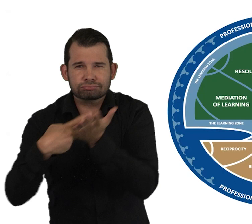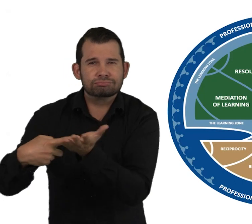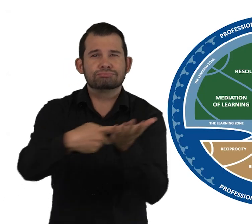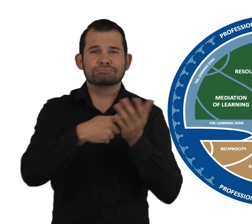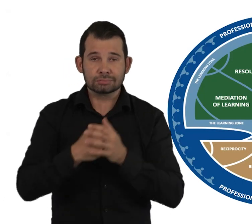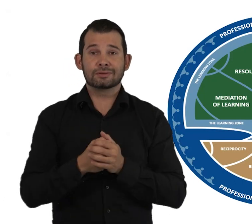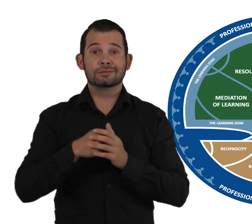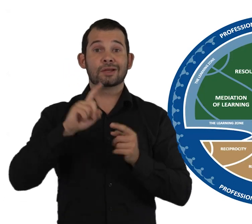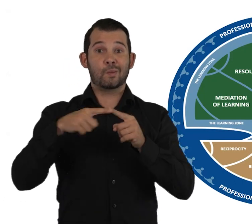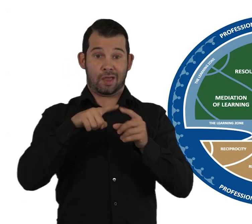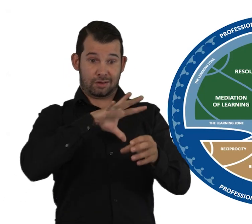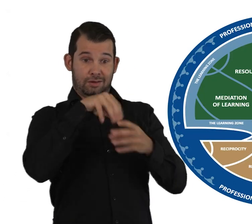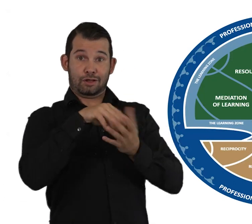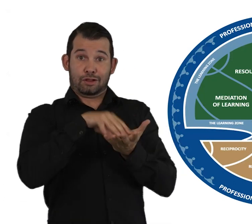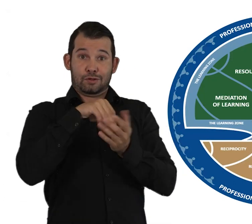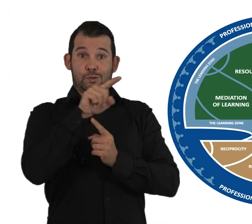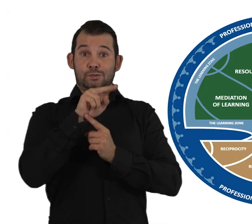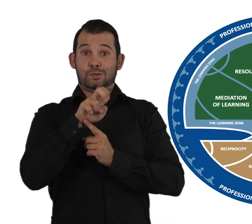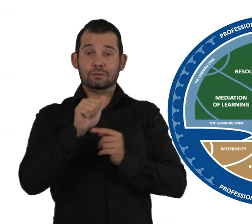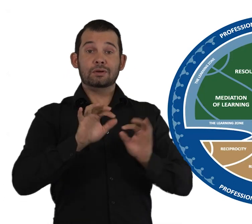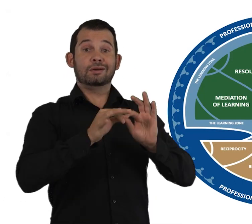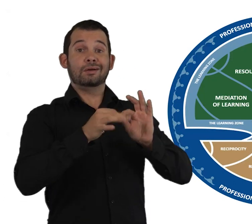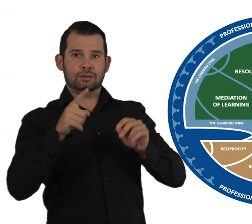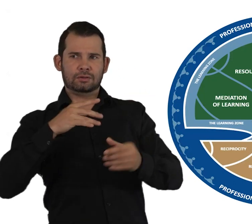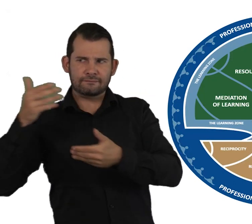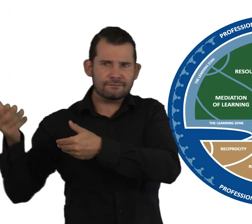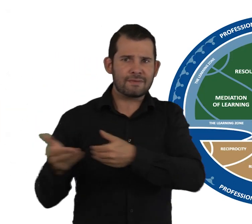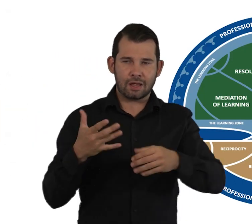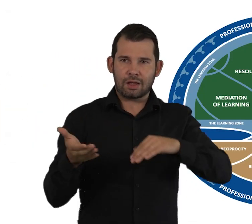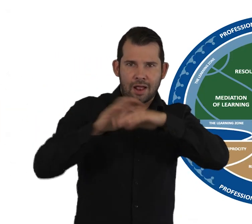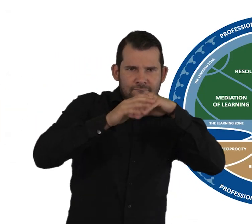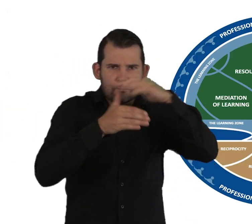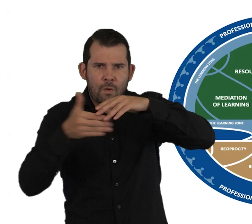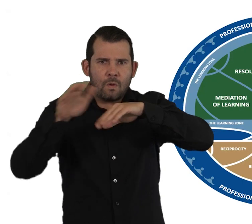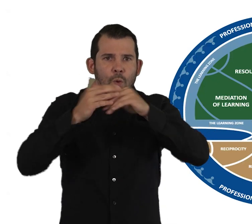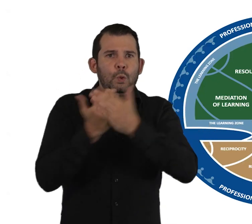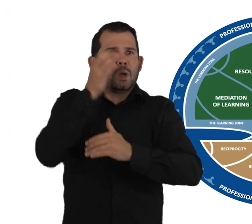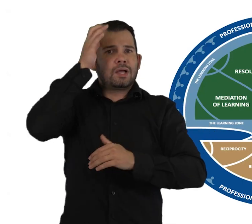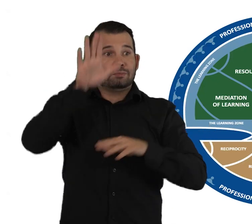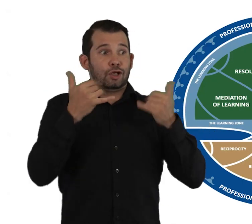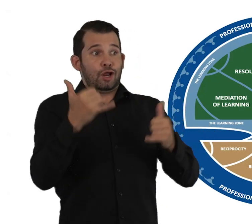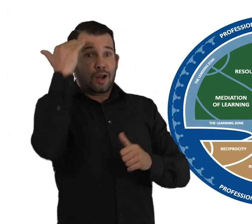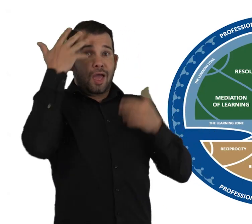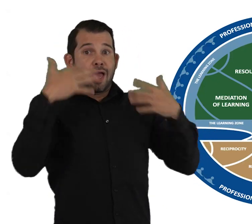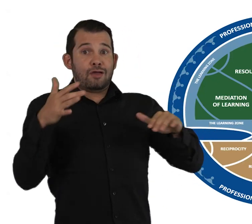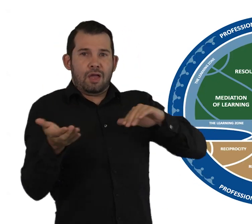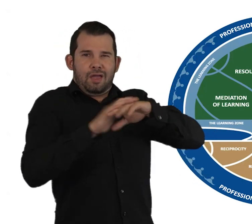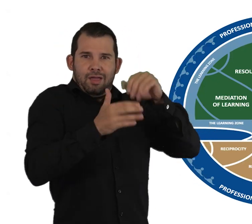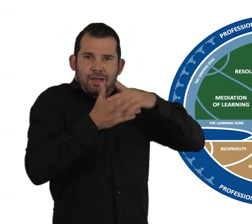When in the learning zone, the practitioner is invited to scaffold new concepts onto their existing knowledge through the support